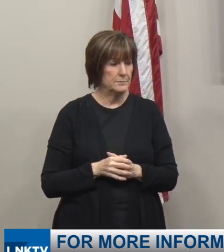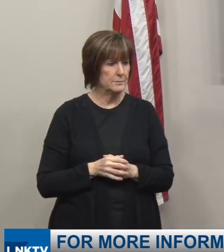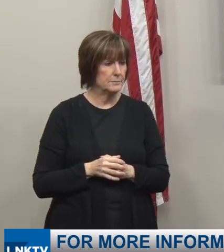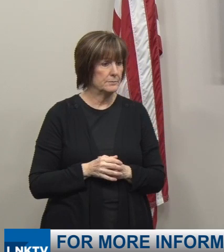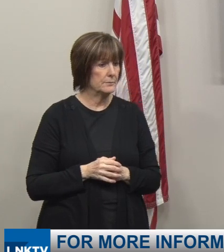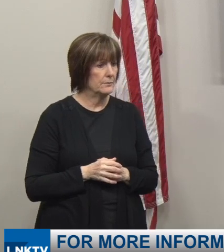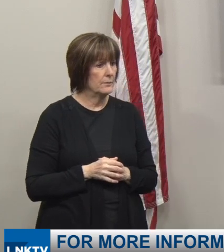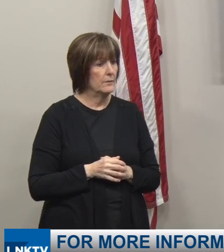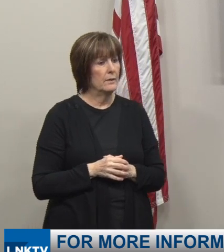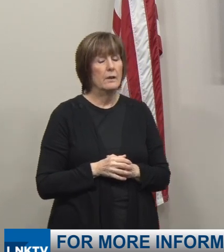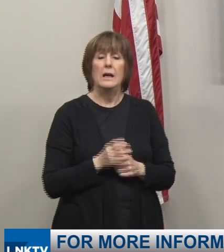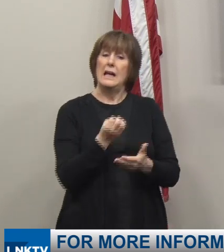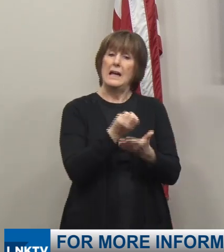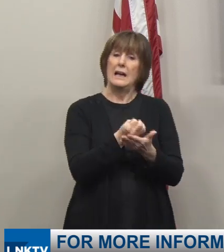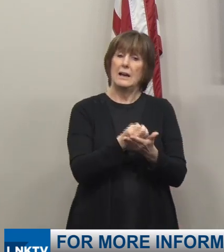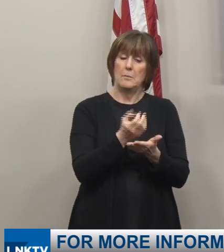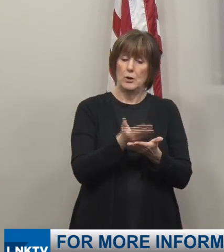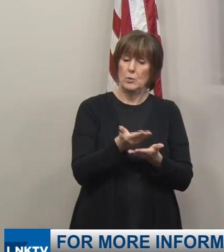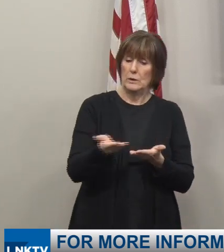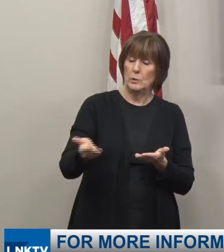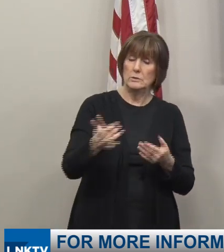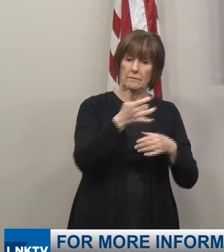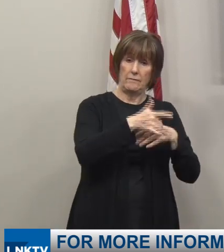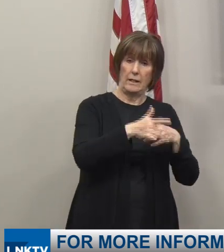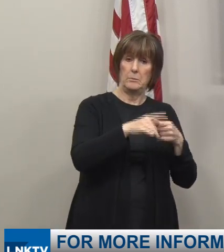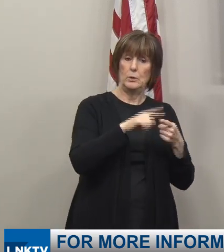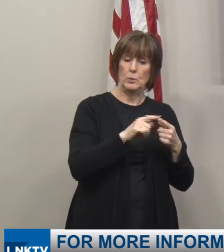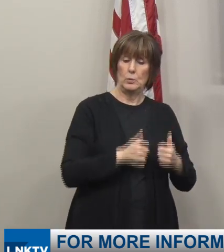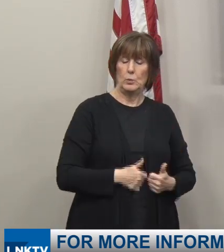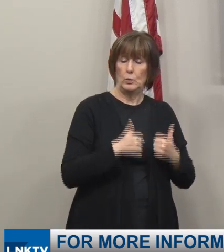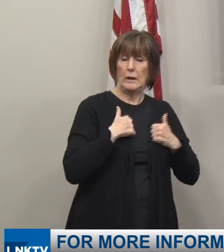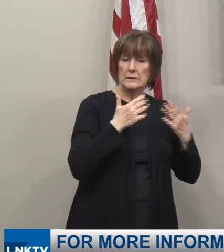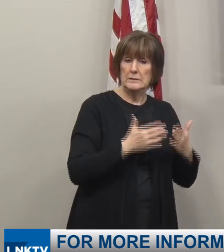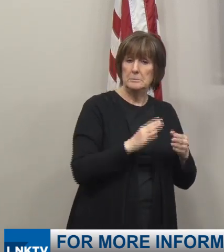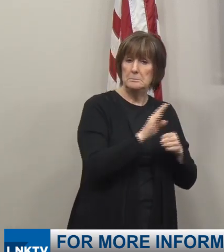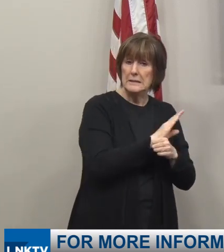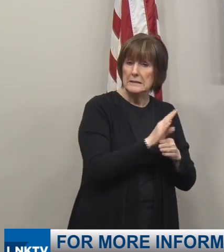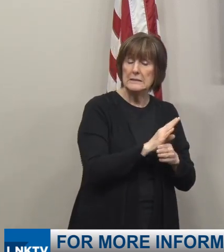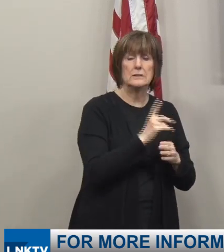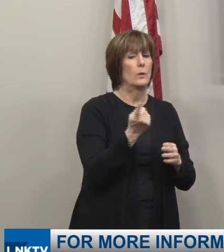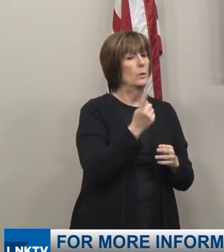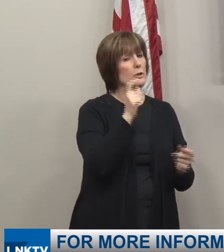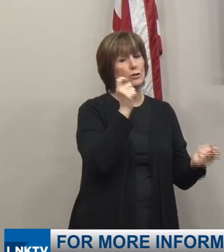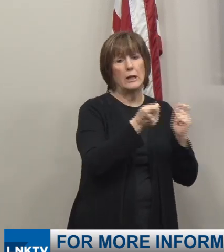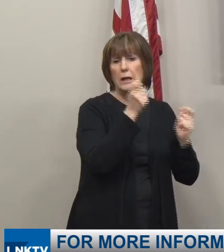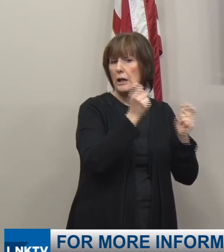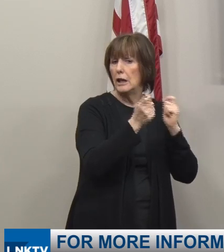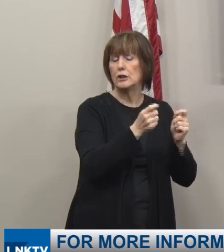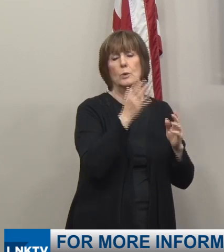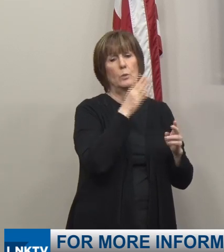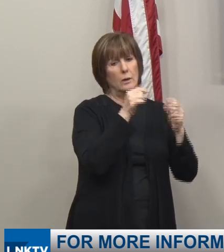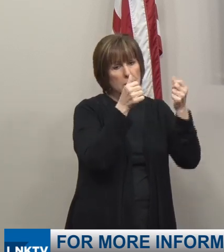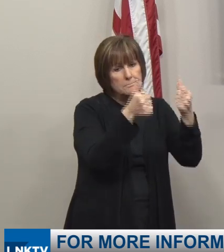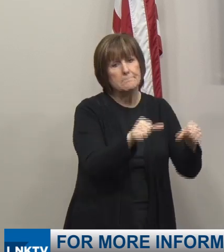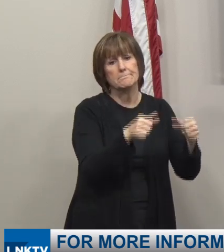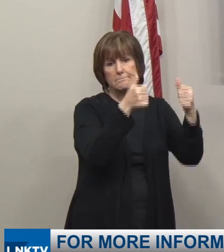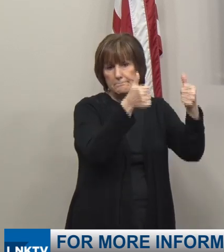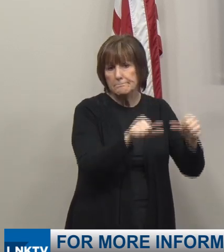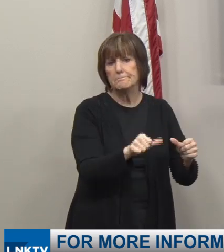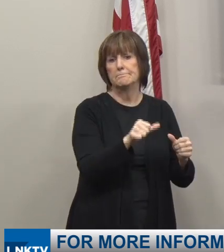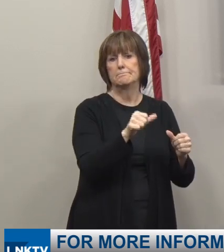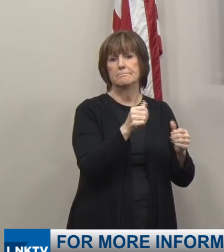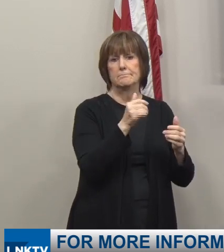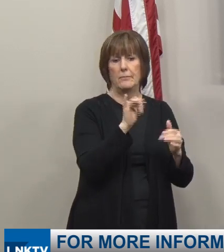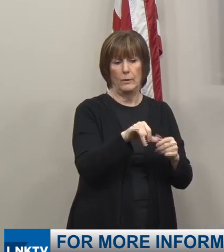covid19.lincoln.ne.gov page. The economic resources available to residents and businesses are constantly evolving, and we will continue to update these pages,